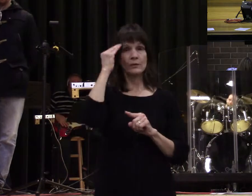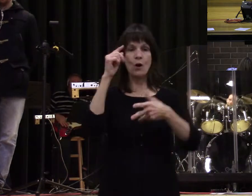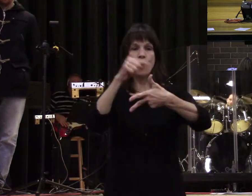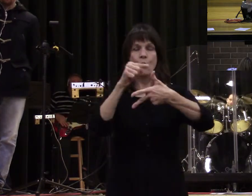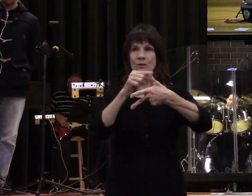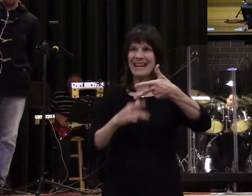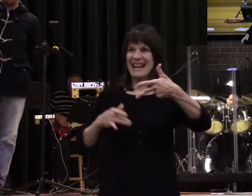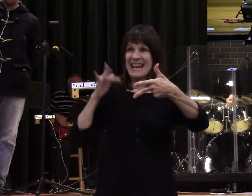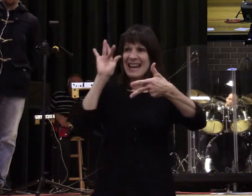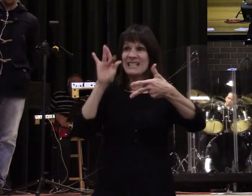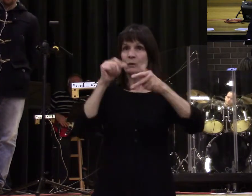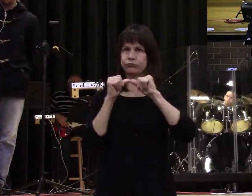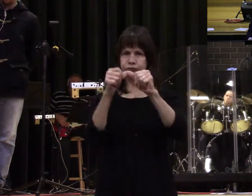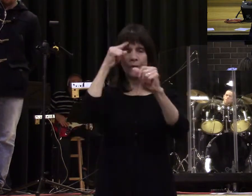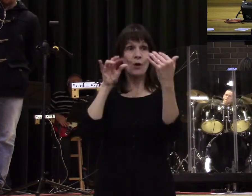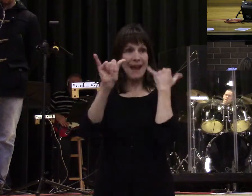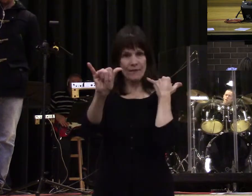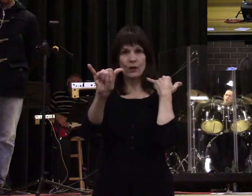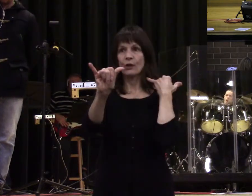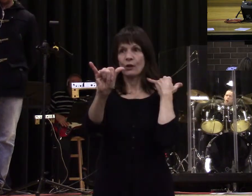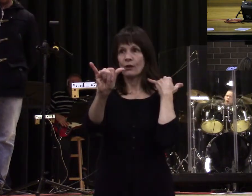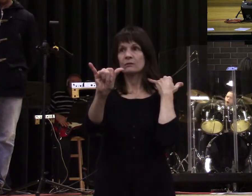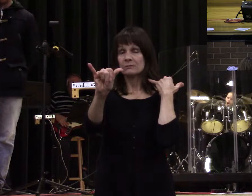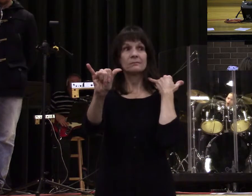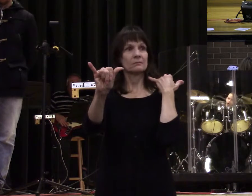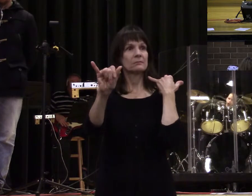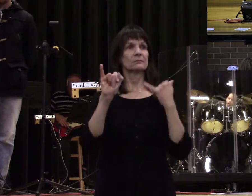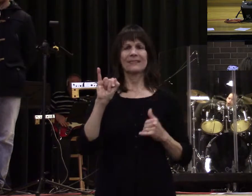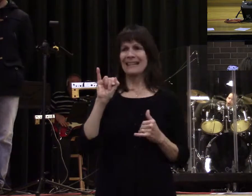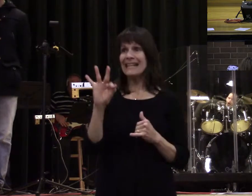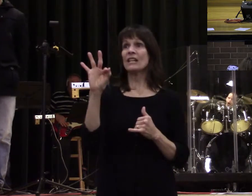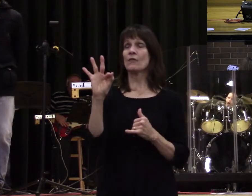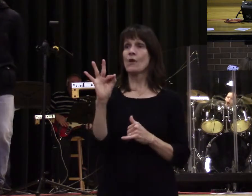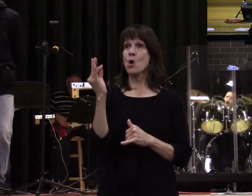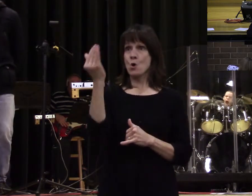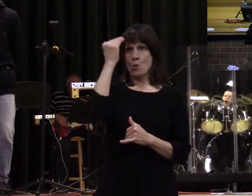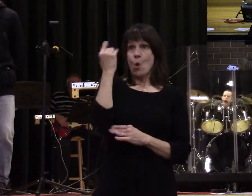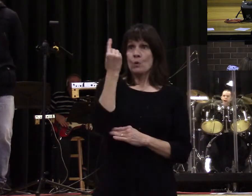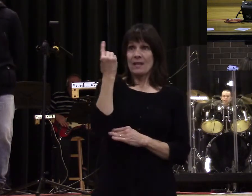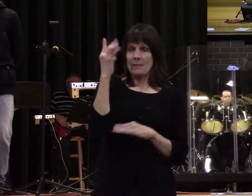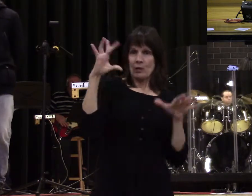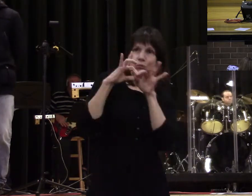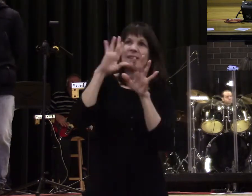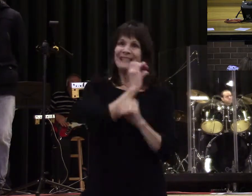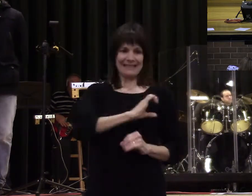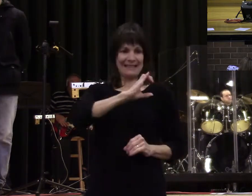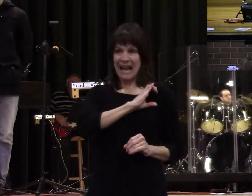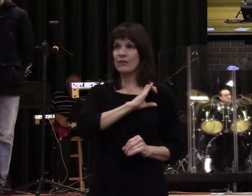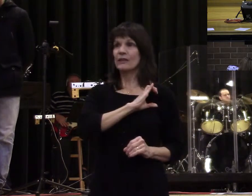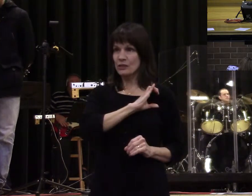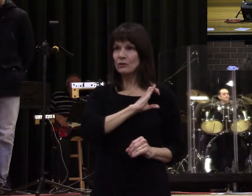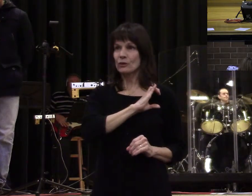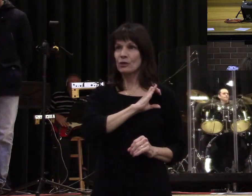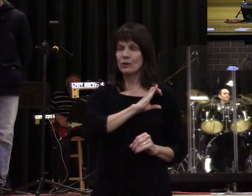mercy endures forever? Amen. So you need to use that. If you know something about God, if he's holy, if he's doing something in your